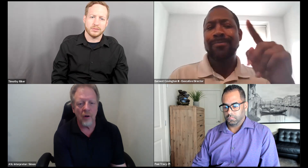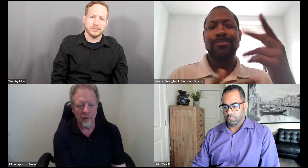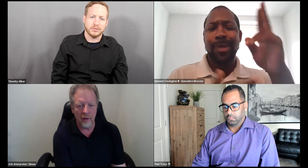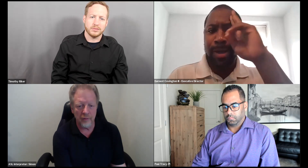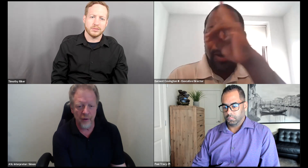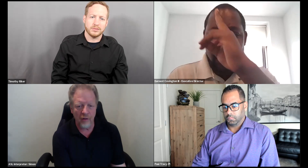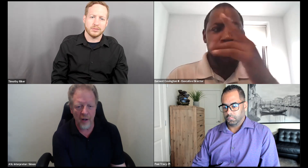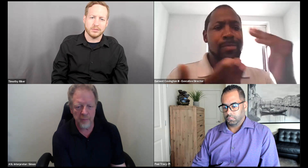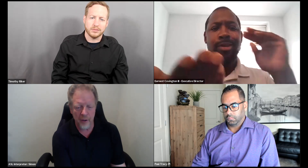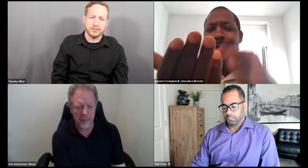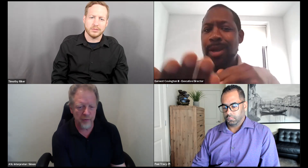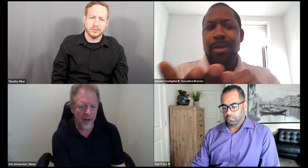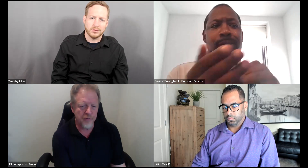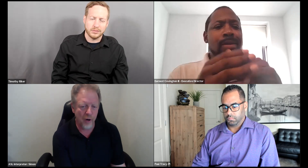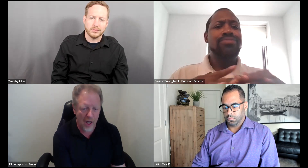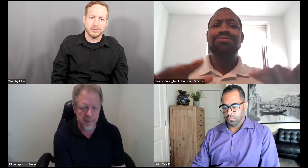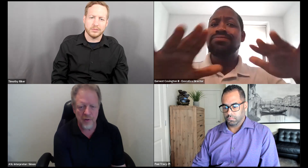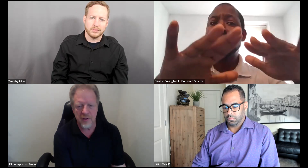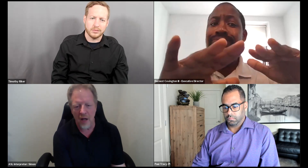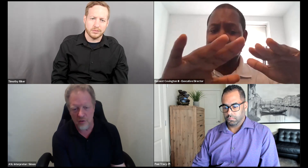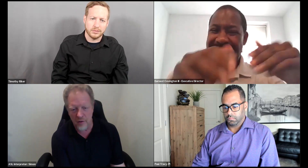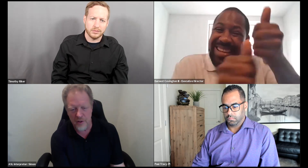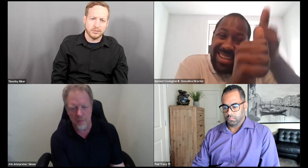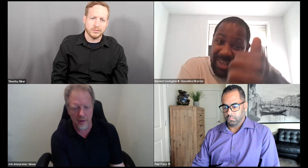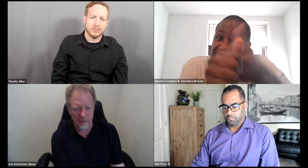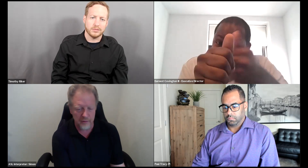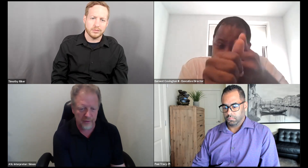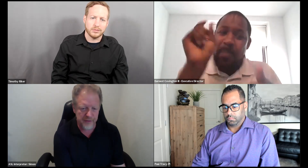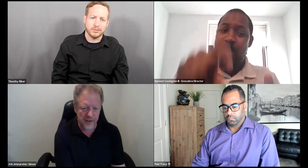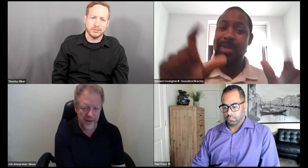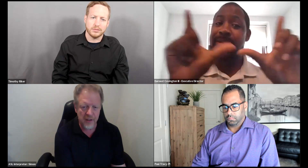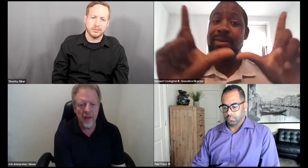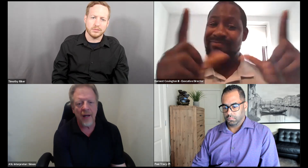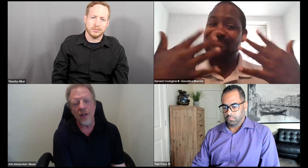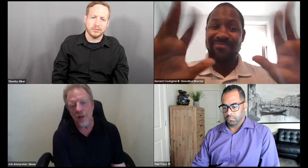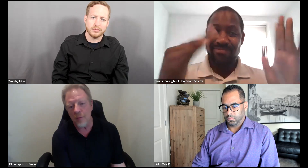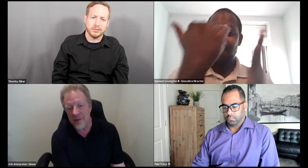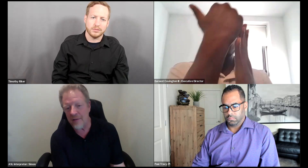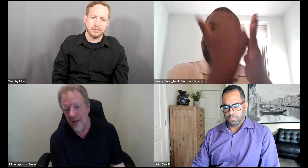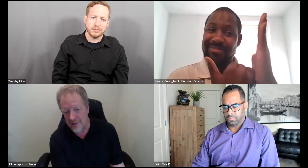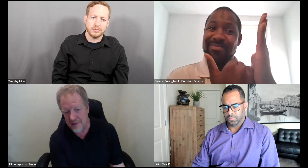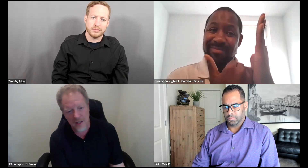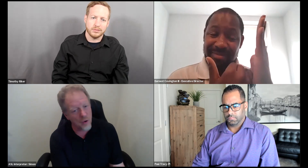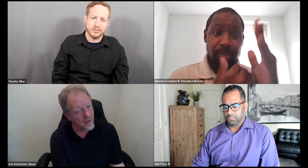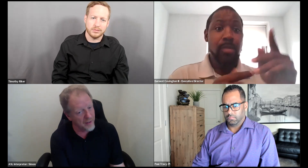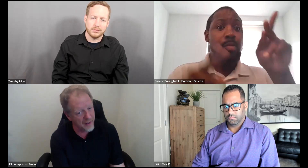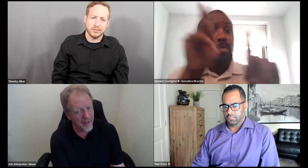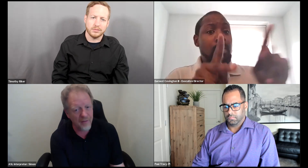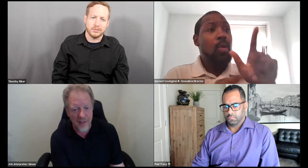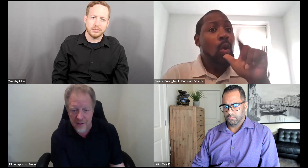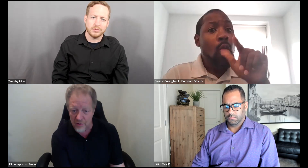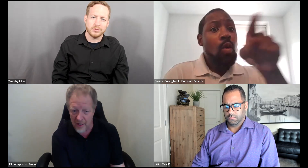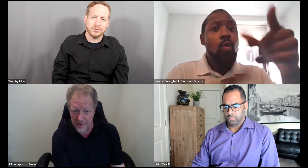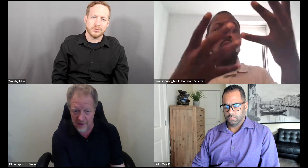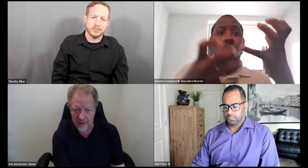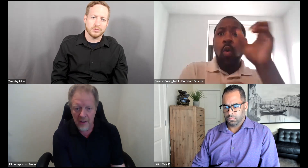who are, VRI providers for hospitals, doctors' offices, medical, facilities, and each of them must have a license. That's already there. They have a